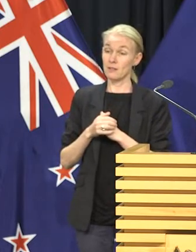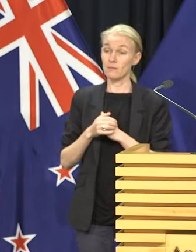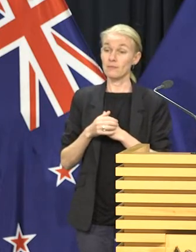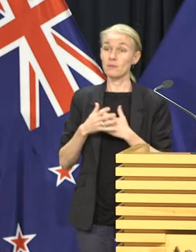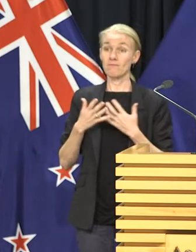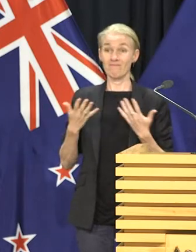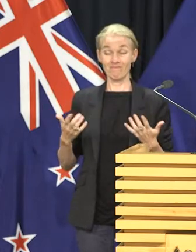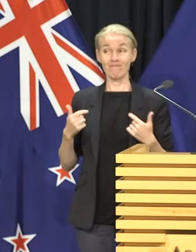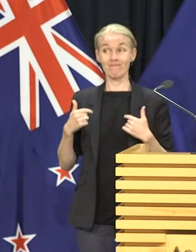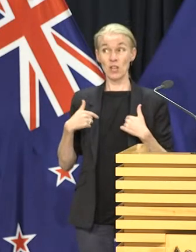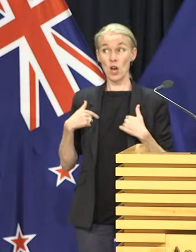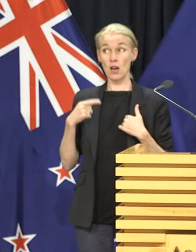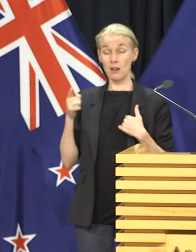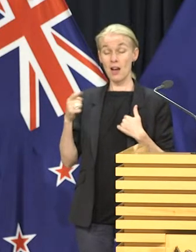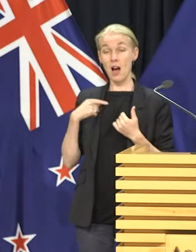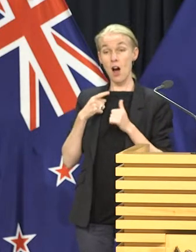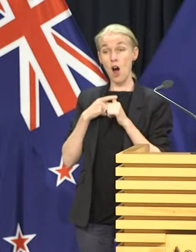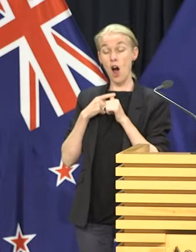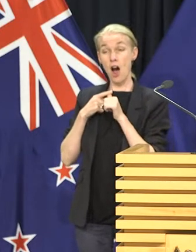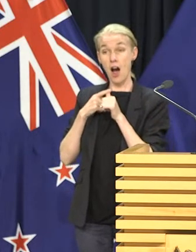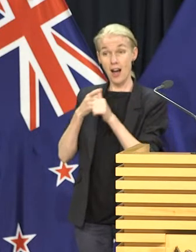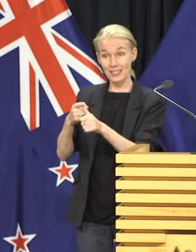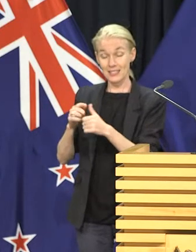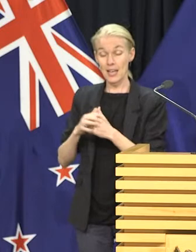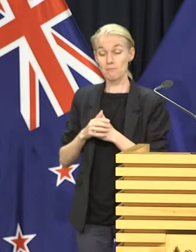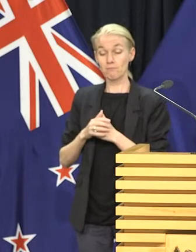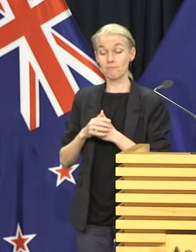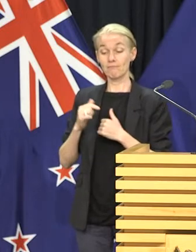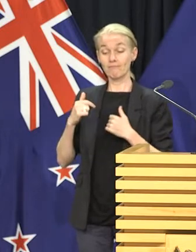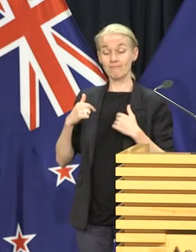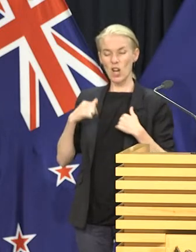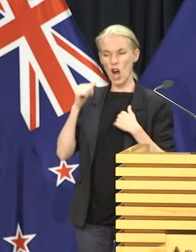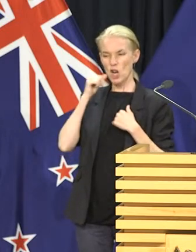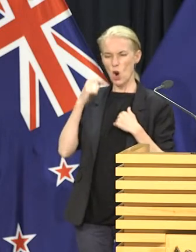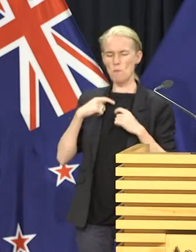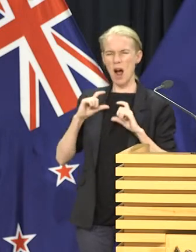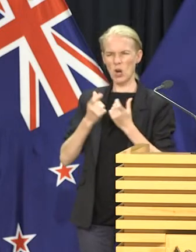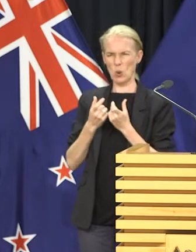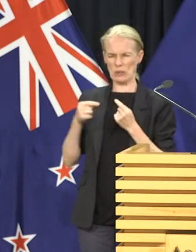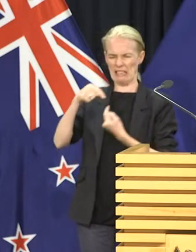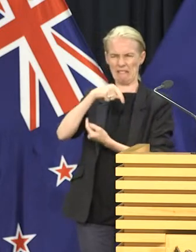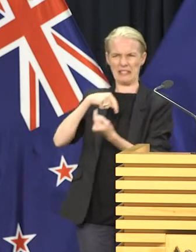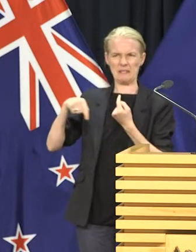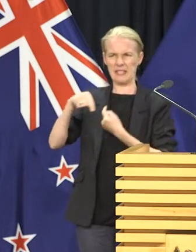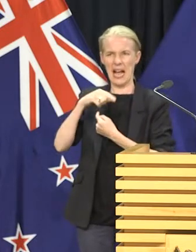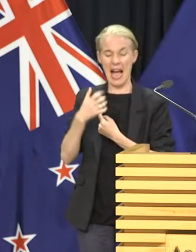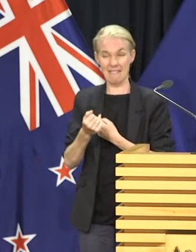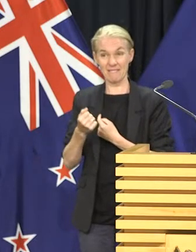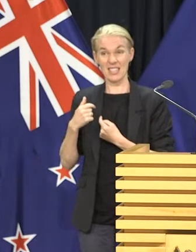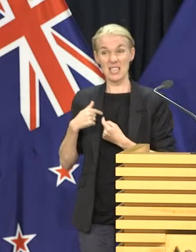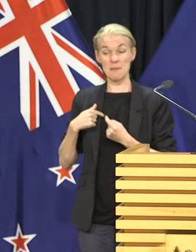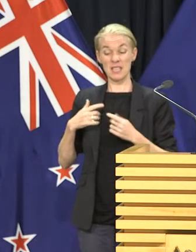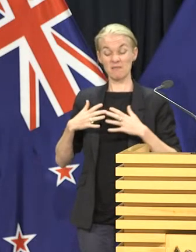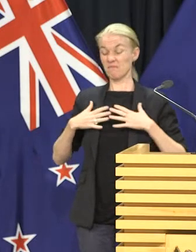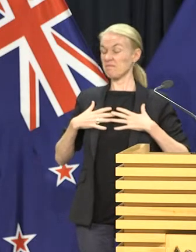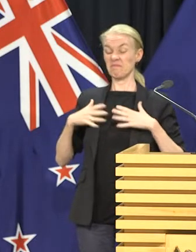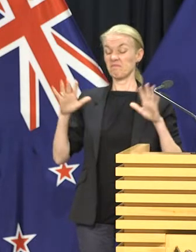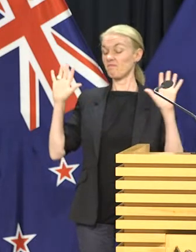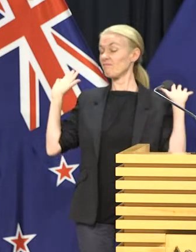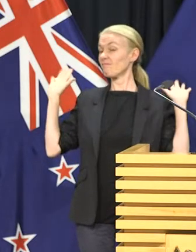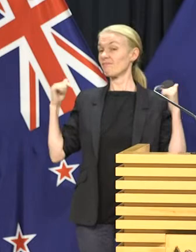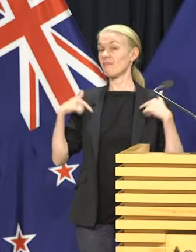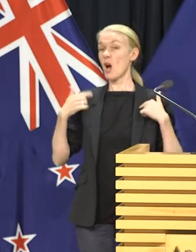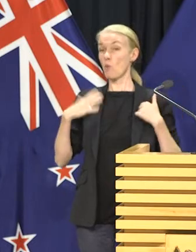our caucus. I, like a lot of my colleagues, have said that we'll wait for the select committee to do the work that they need to do to